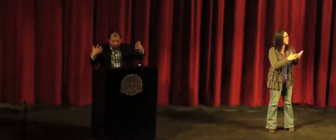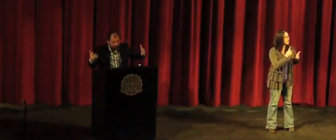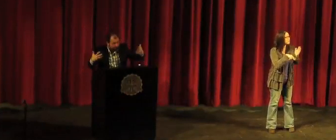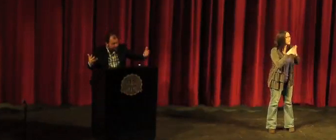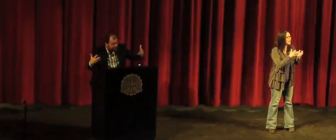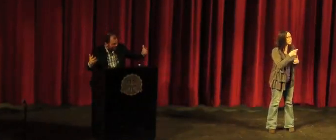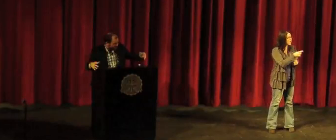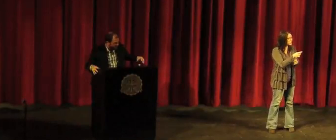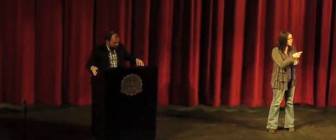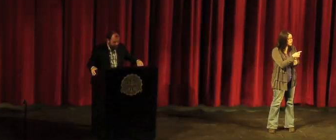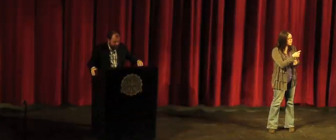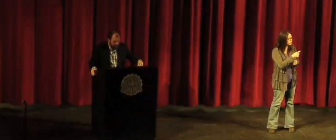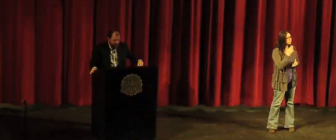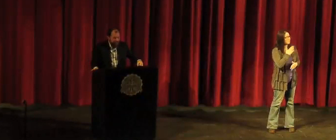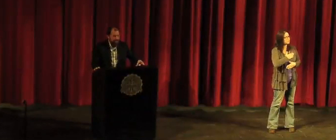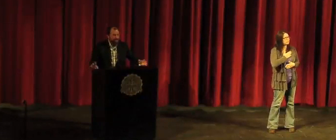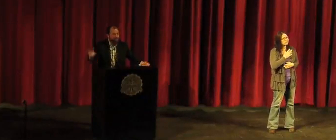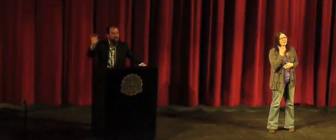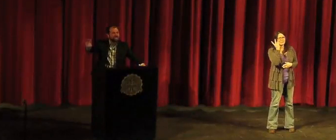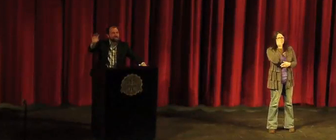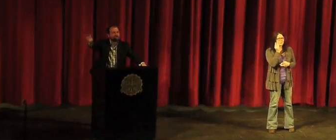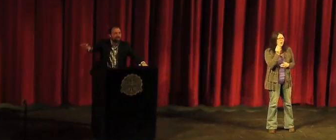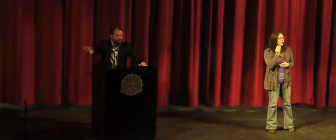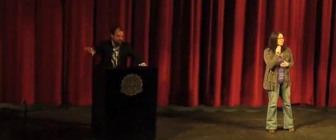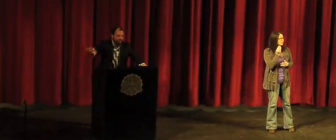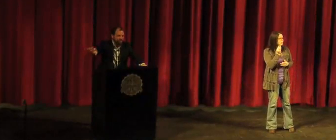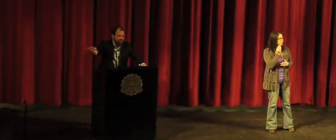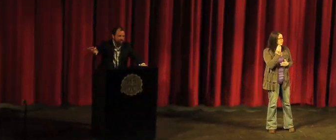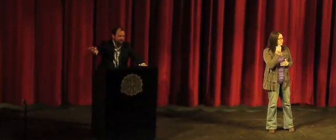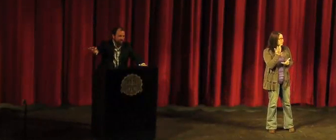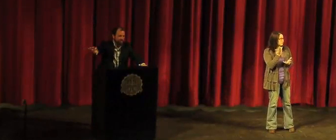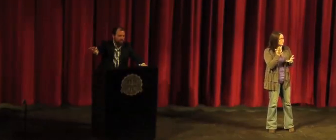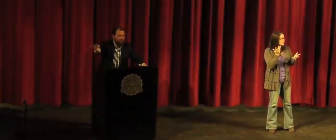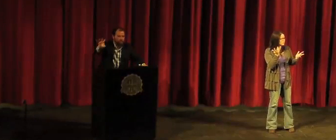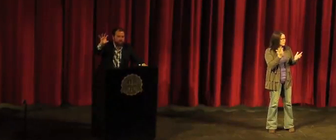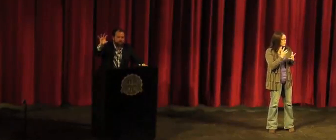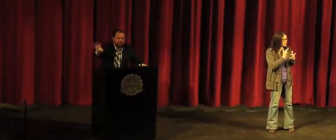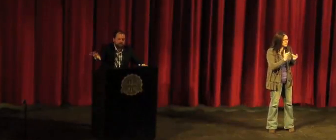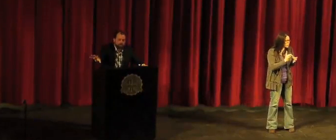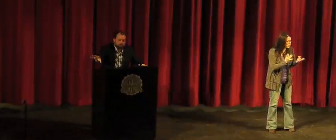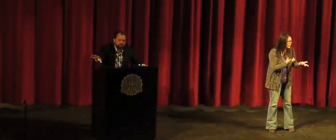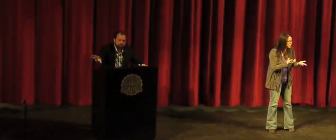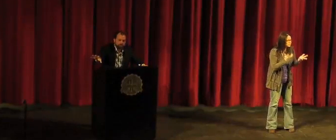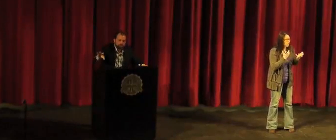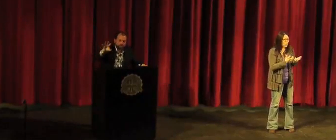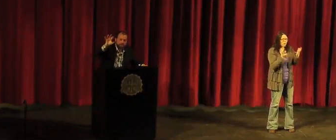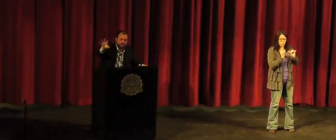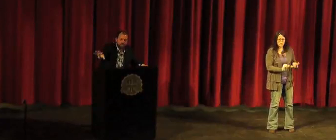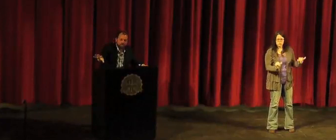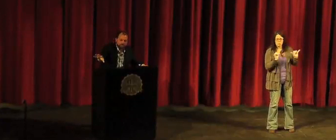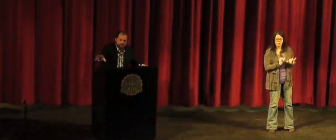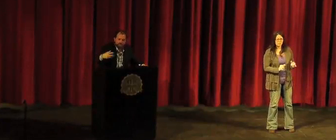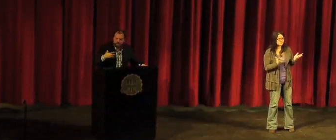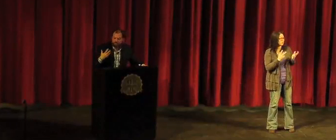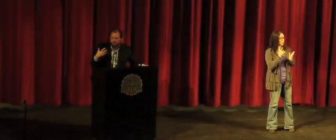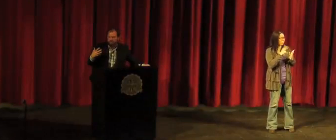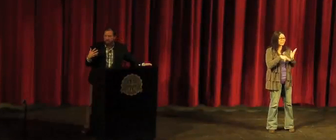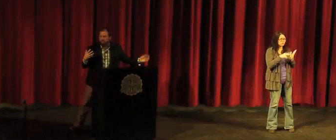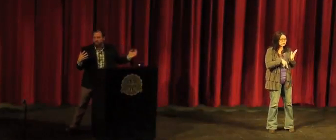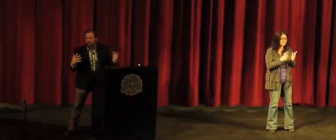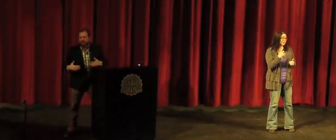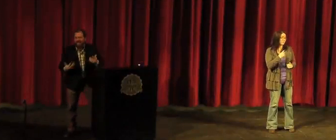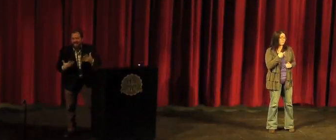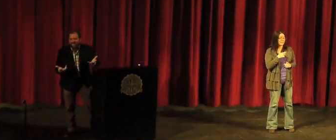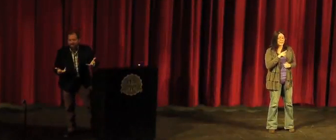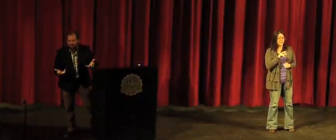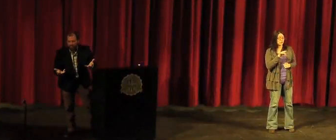start appreciating and thinking about is what stories, what rituals, what liturgies — for me,